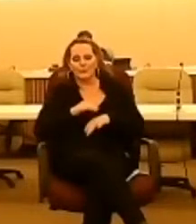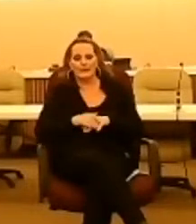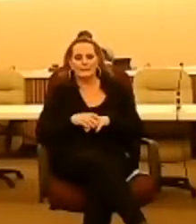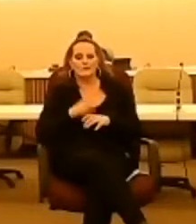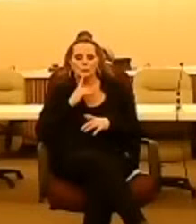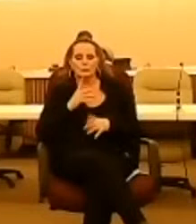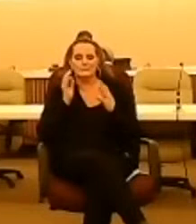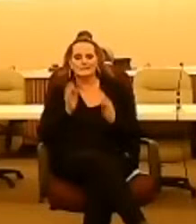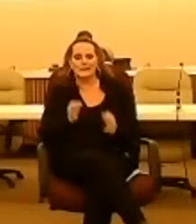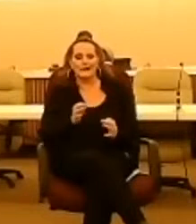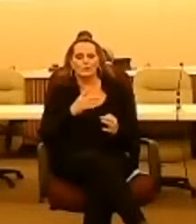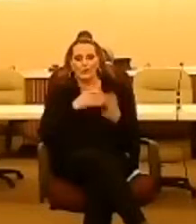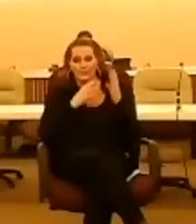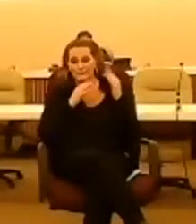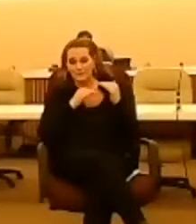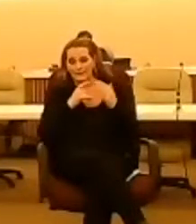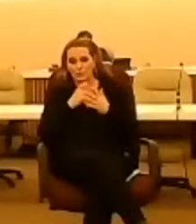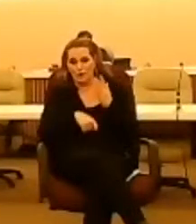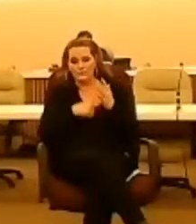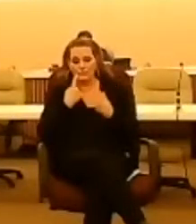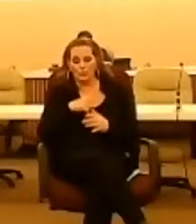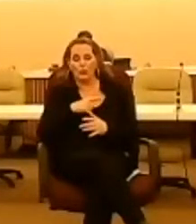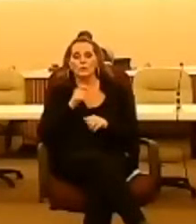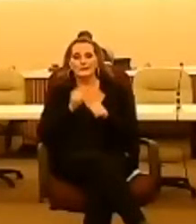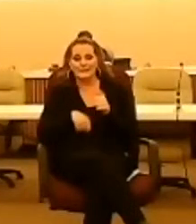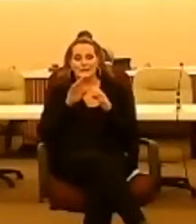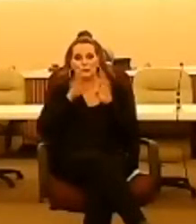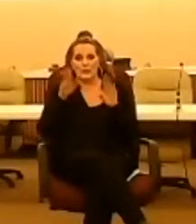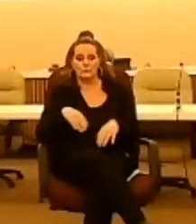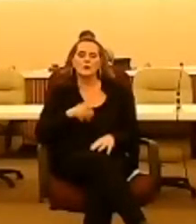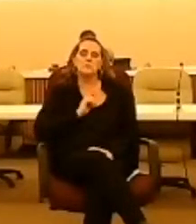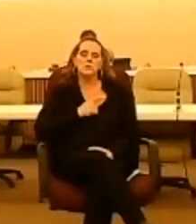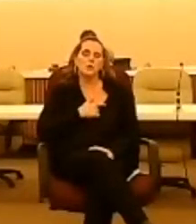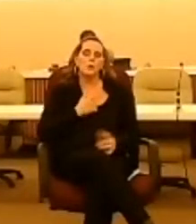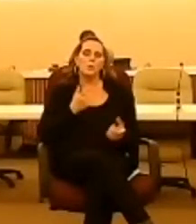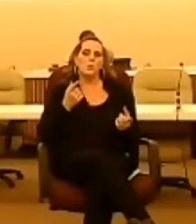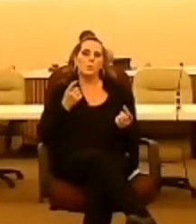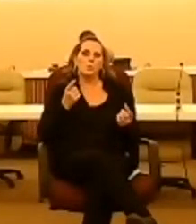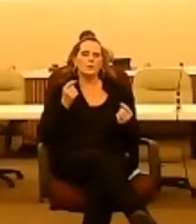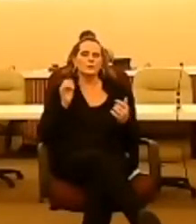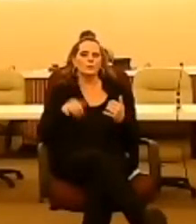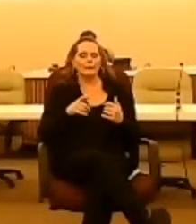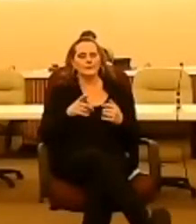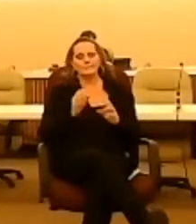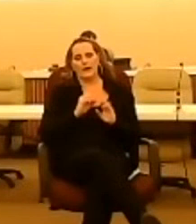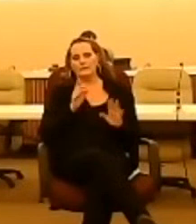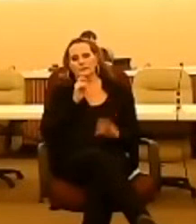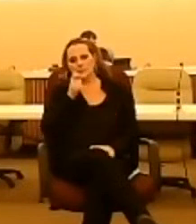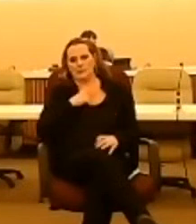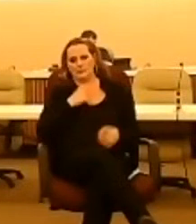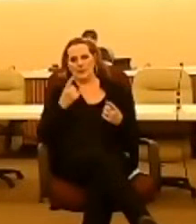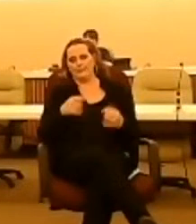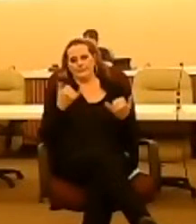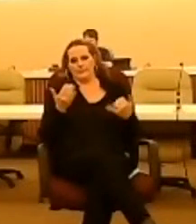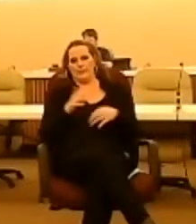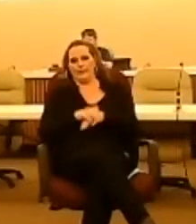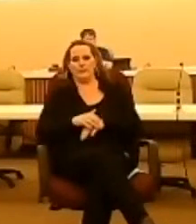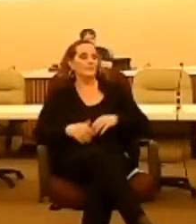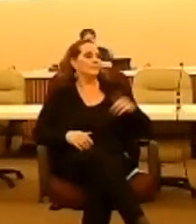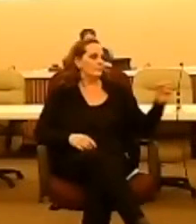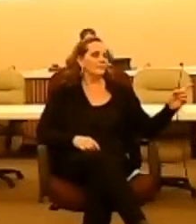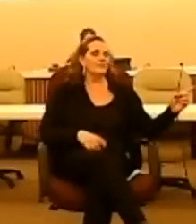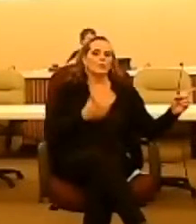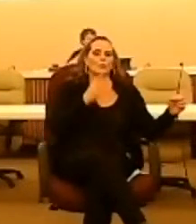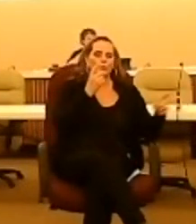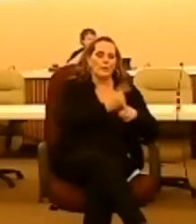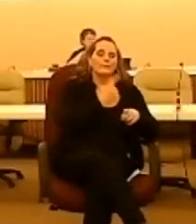what that expected cost. So we can certainly do that, Yeah. but obviously we're not going to do it tonight. Yeah, So- and I know that because the comptroller has